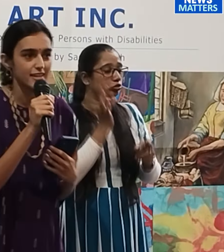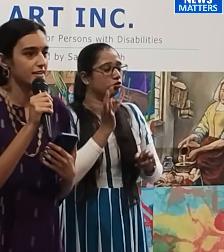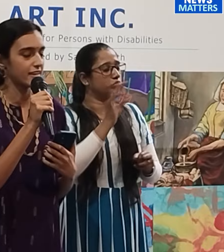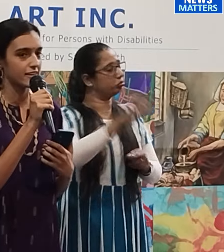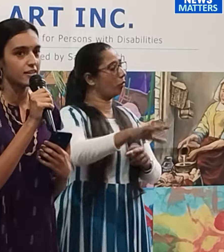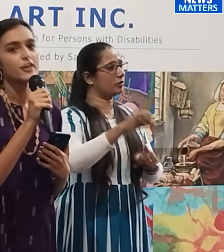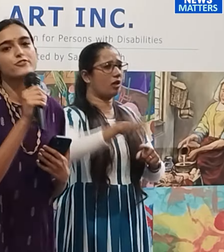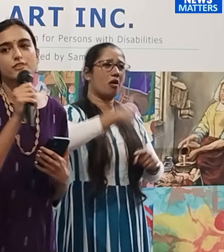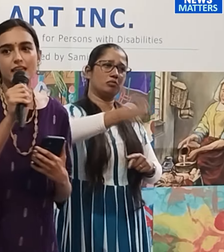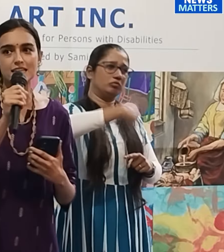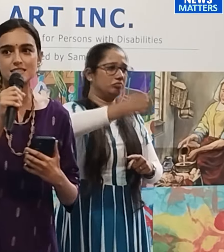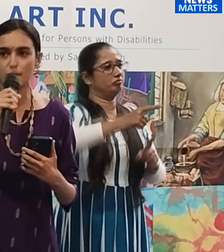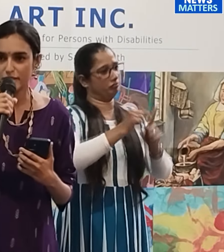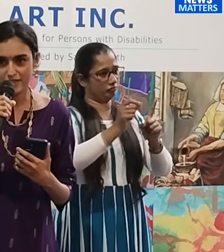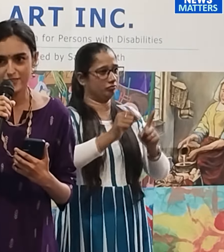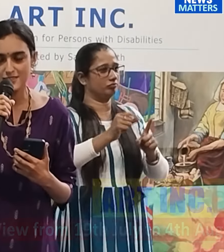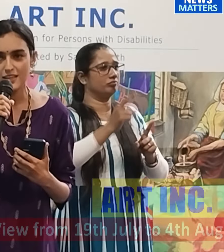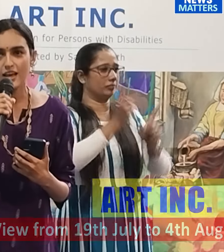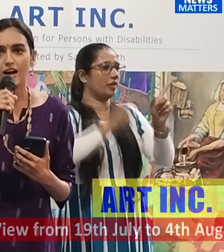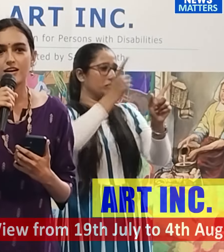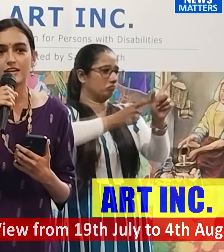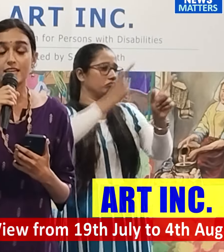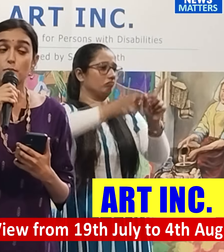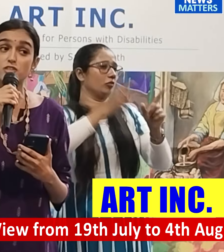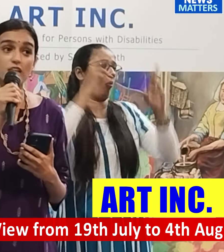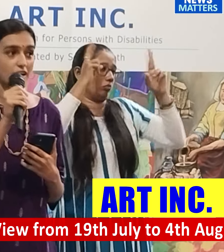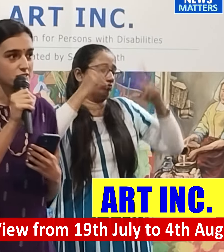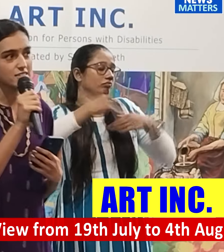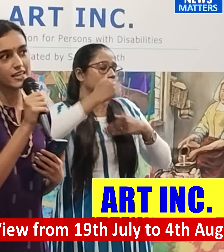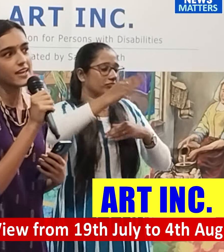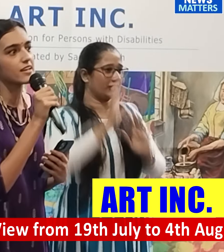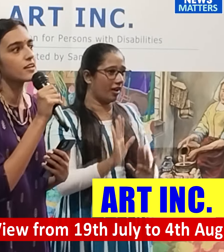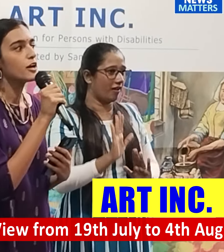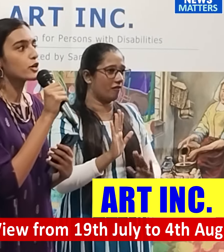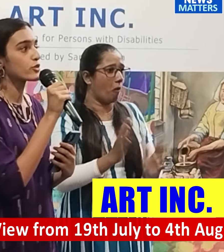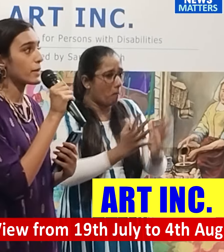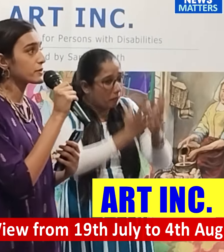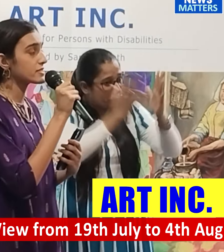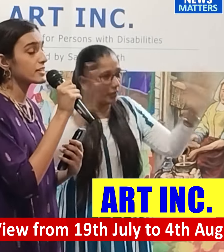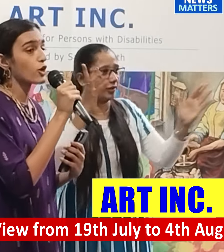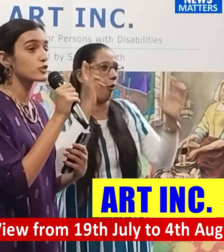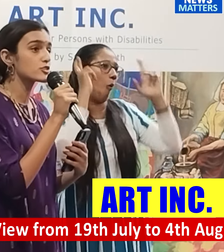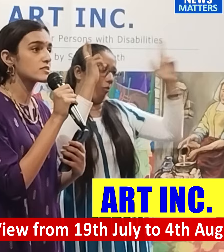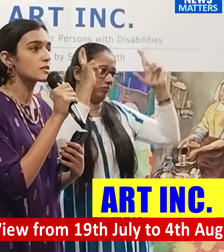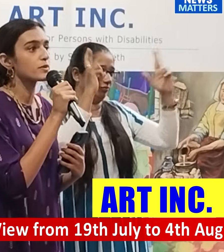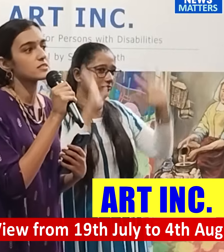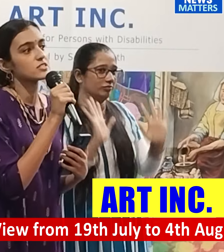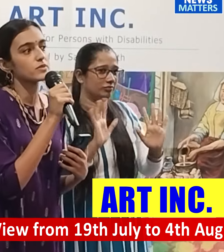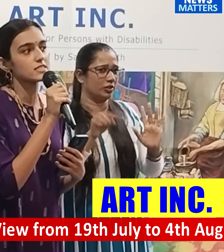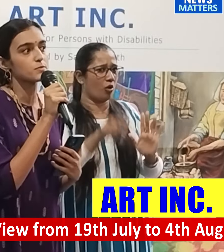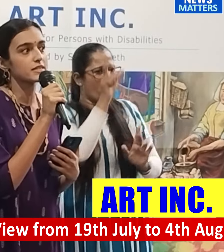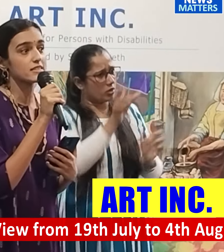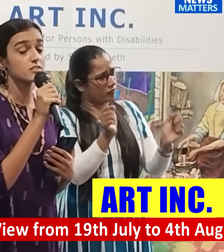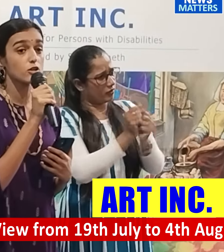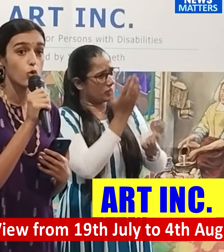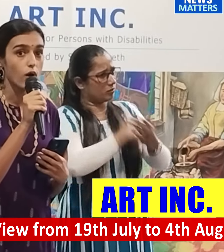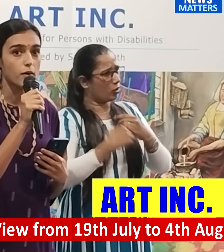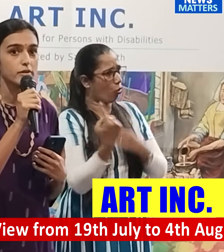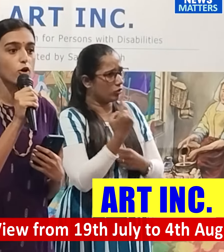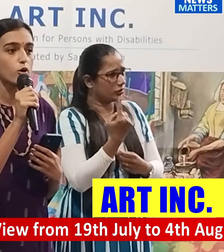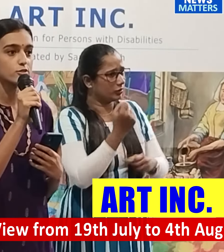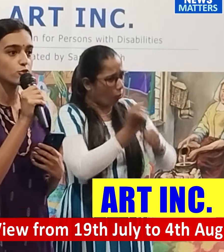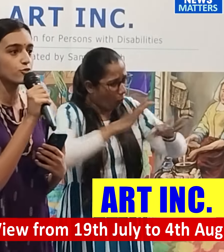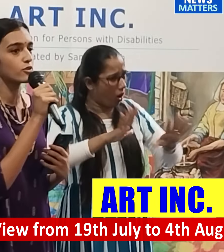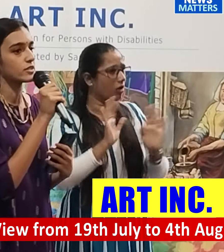this again and again for the next coming years. In a much larger scale, to represent not just the person with disabilities in